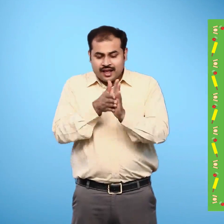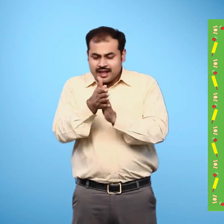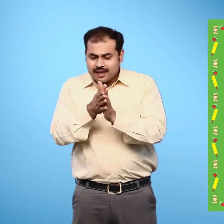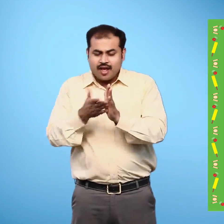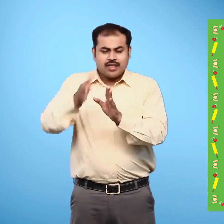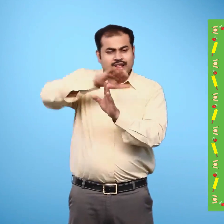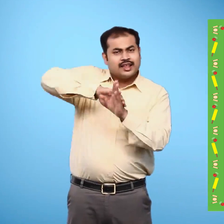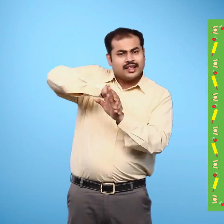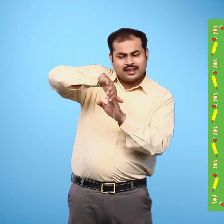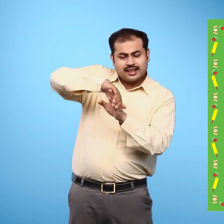faces,